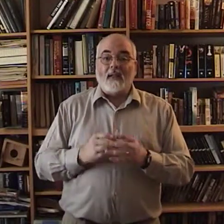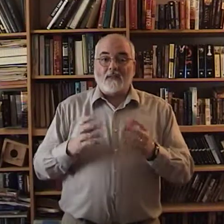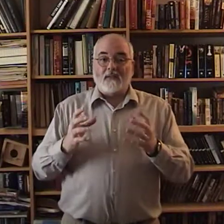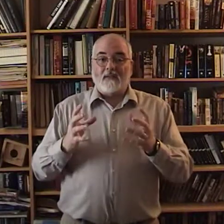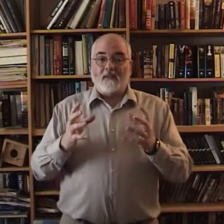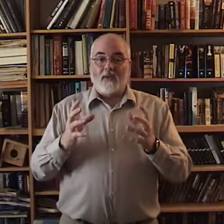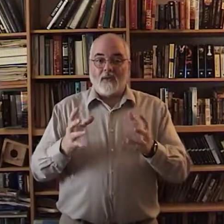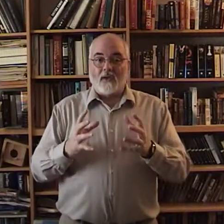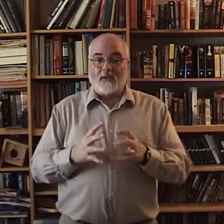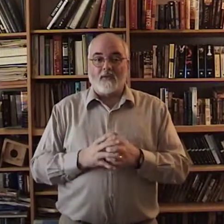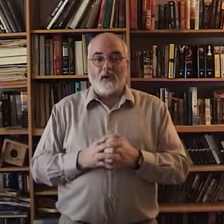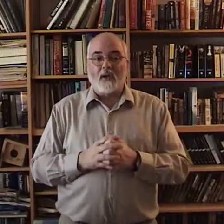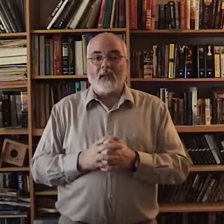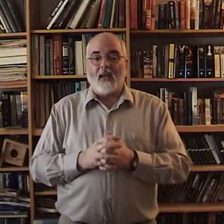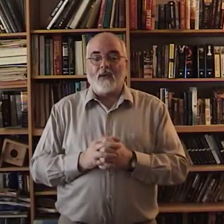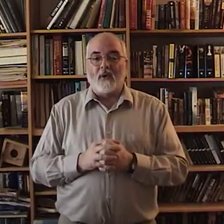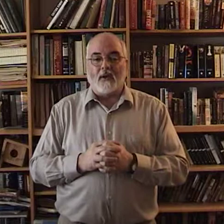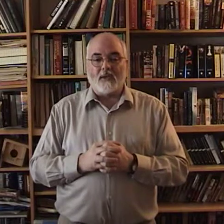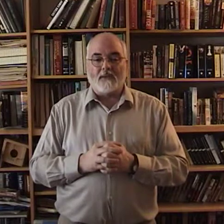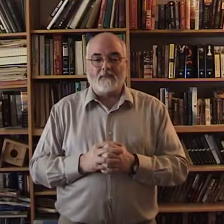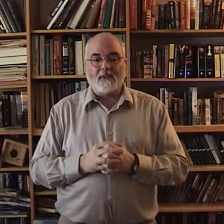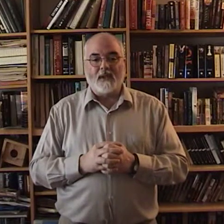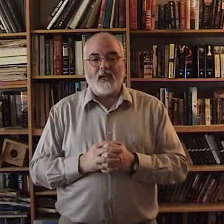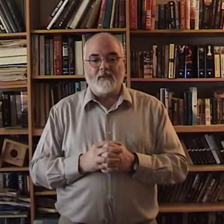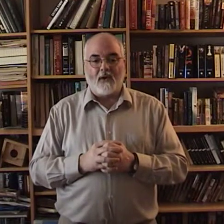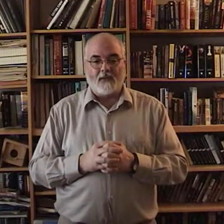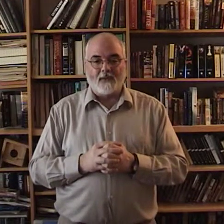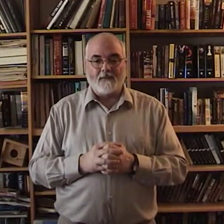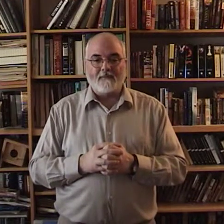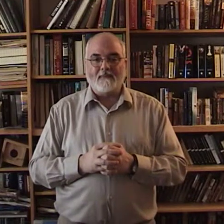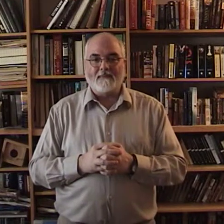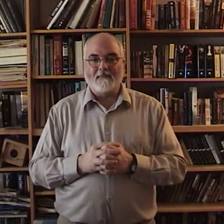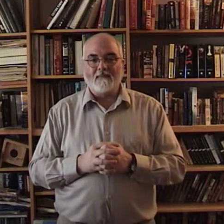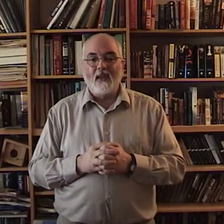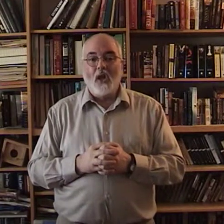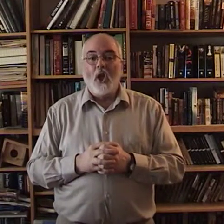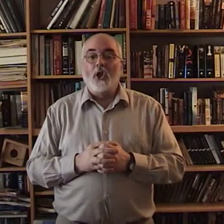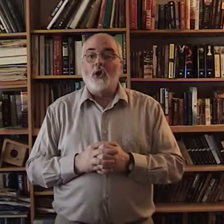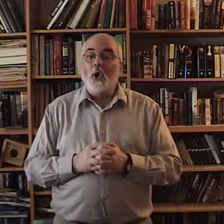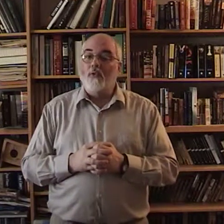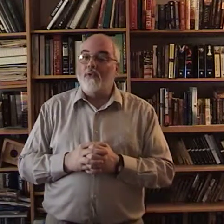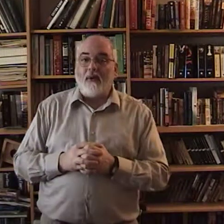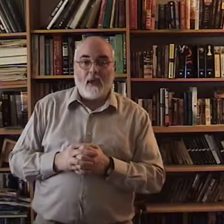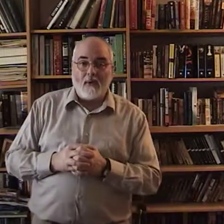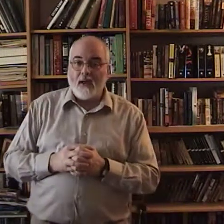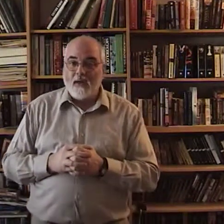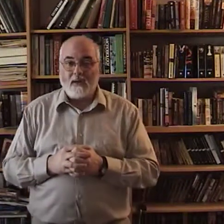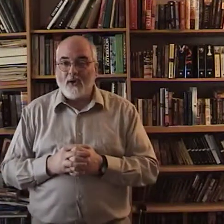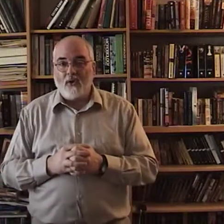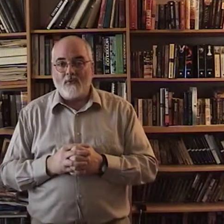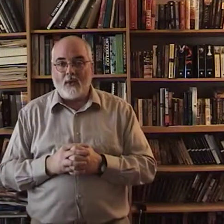That's the first verse and chorus. Second verse. No family, no